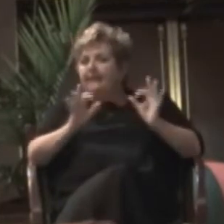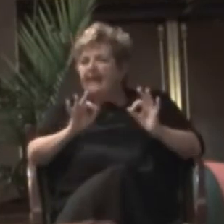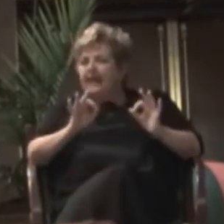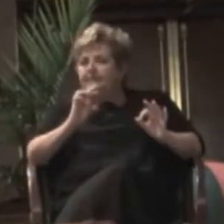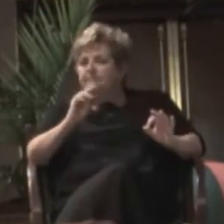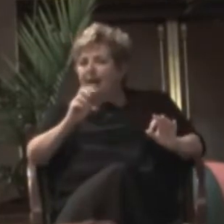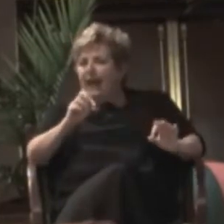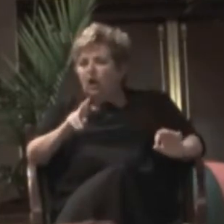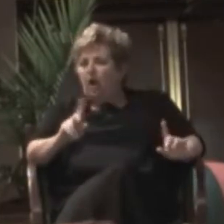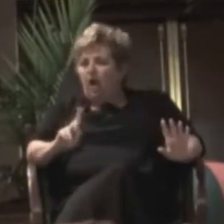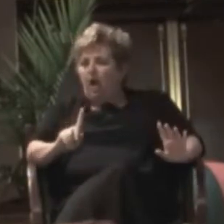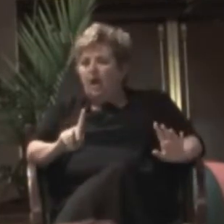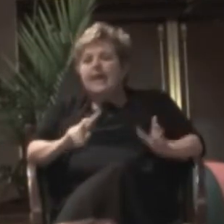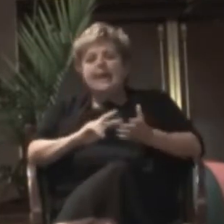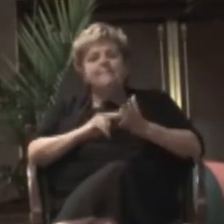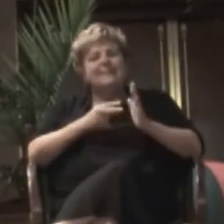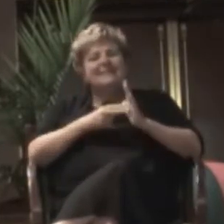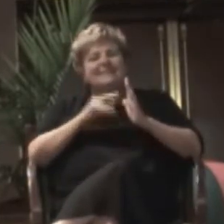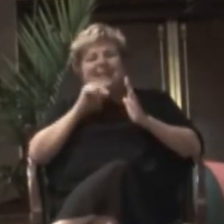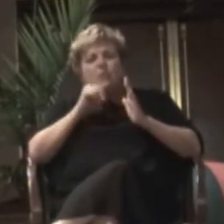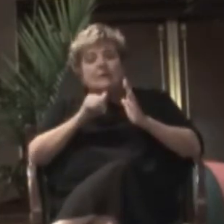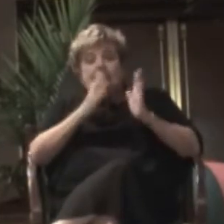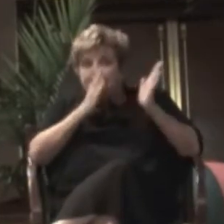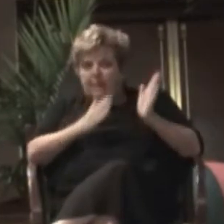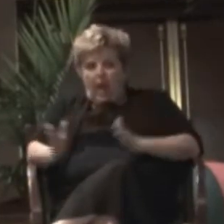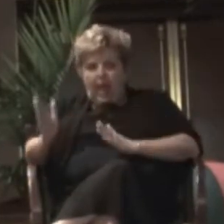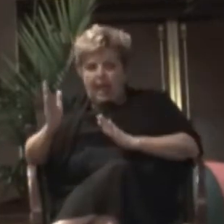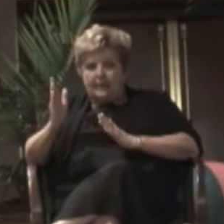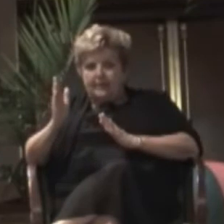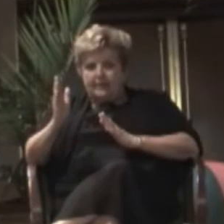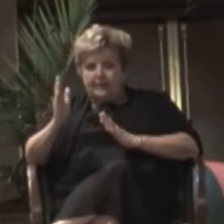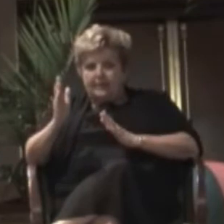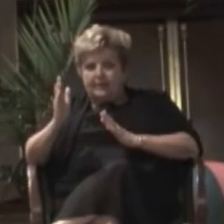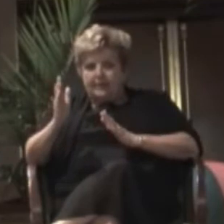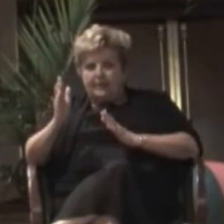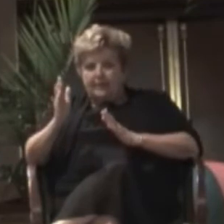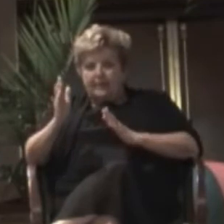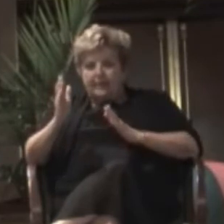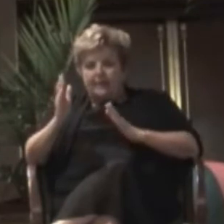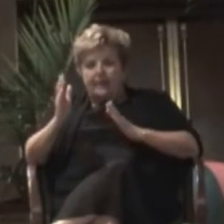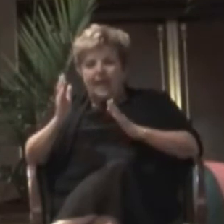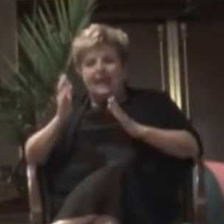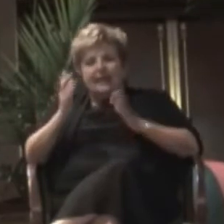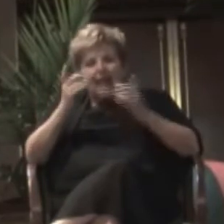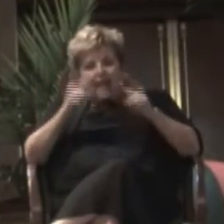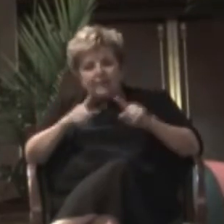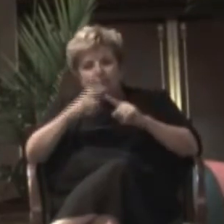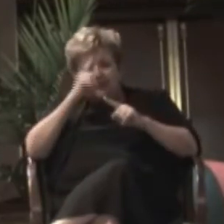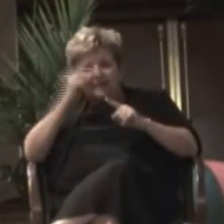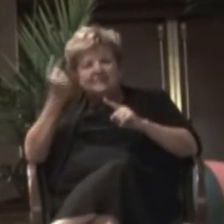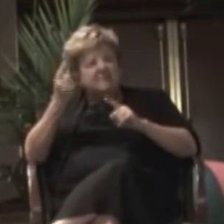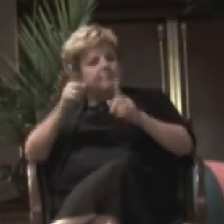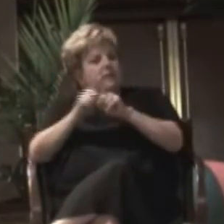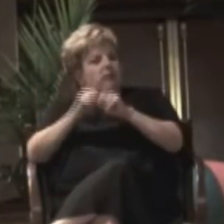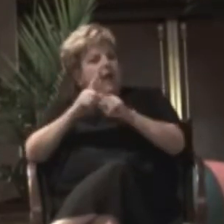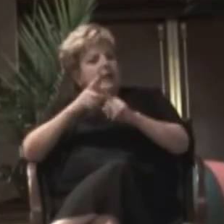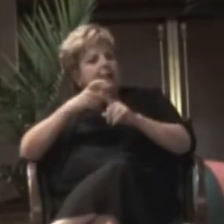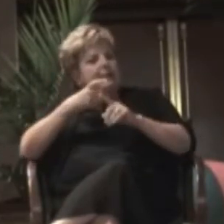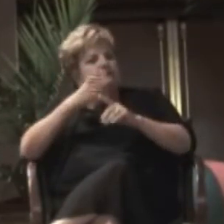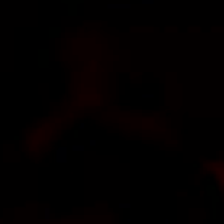not an intentional act. It's something that grows out of something like alcoholism or what have you. And normally